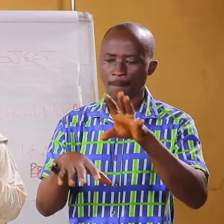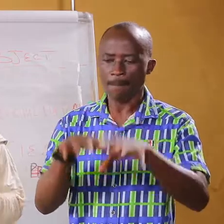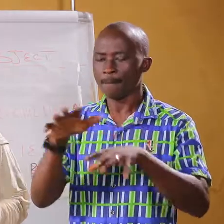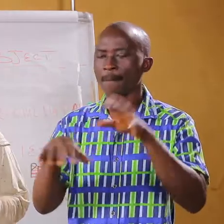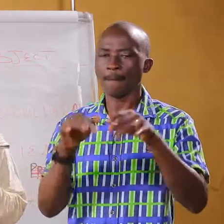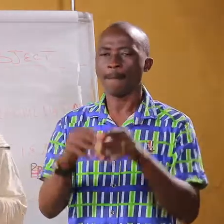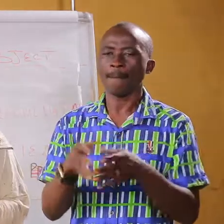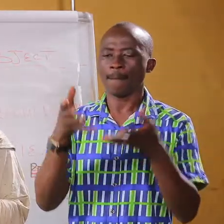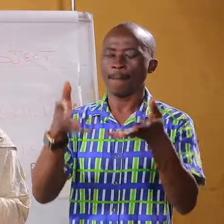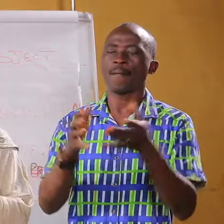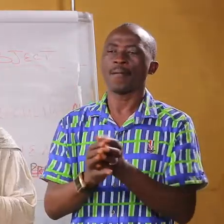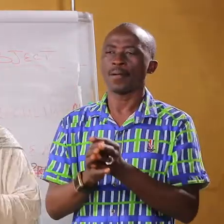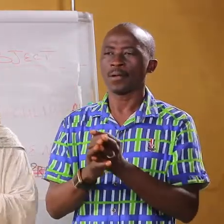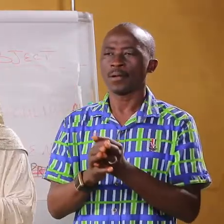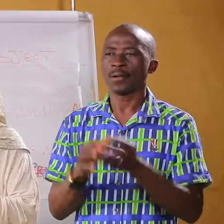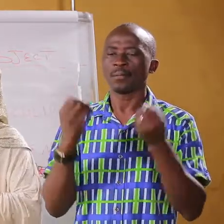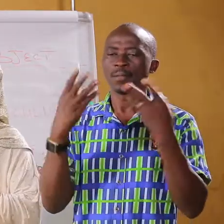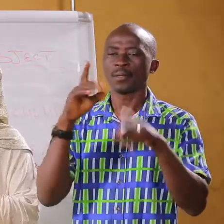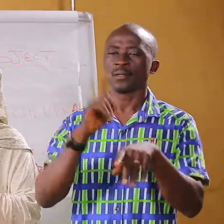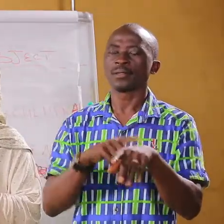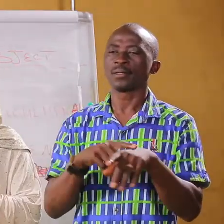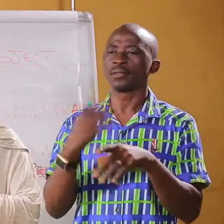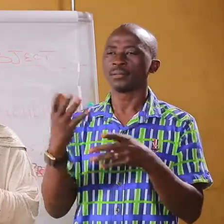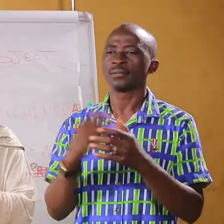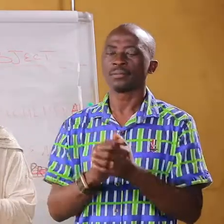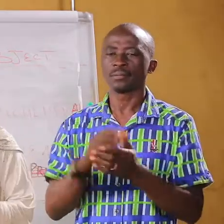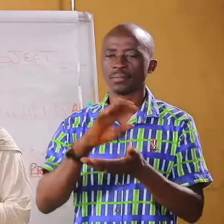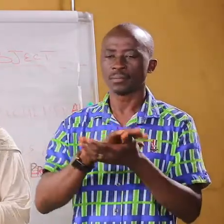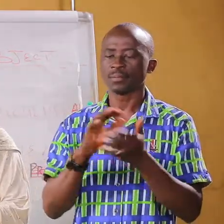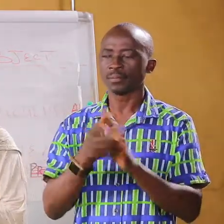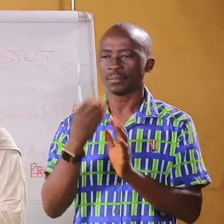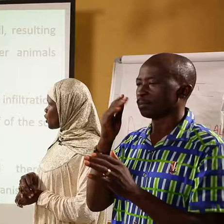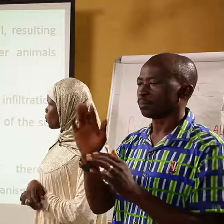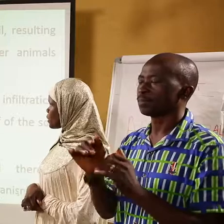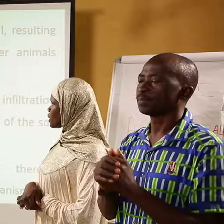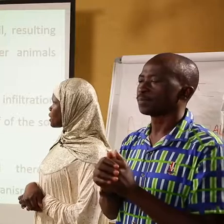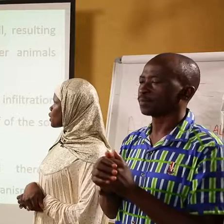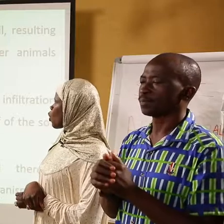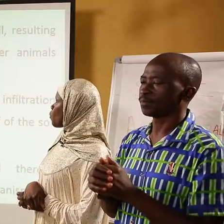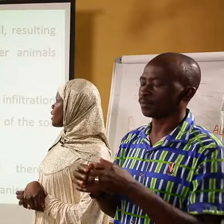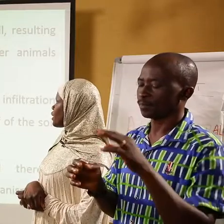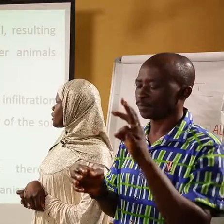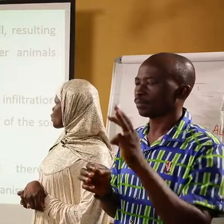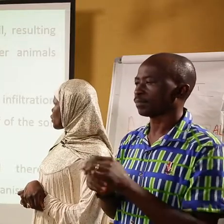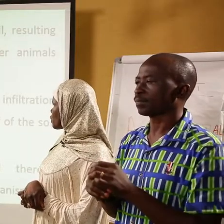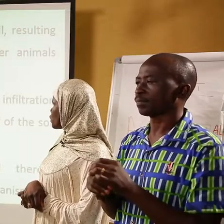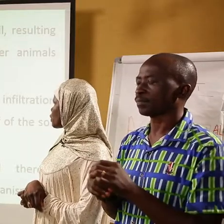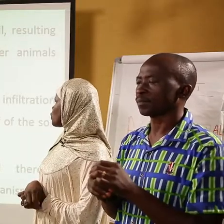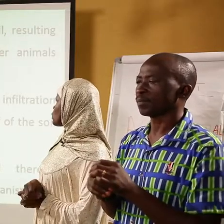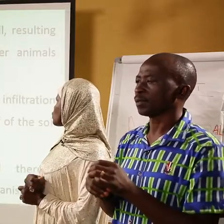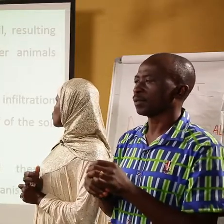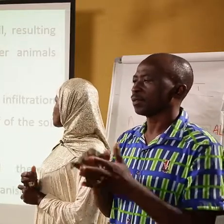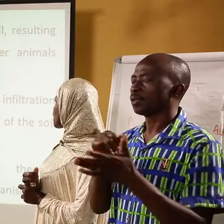they have been trampling that land. So it leads or it results to compaction. Number 6, compacted